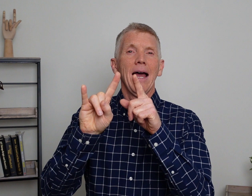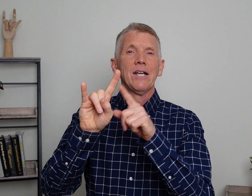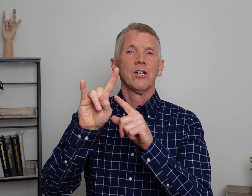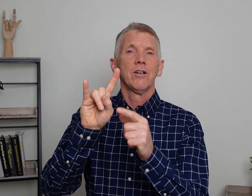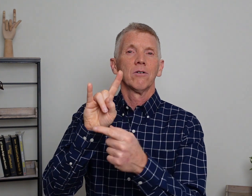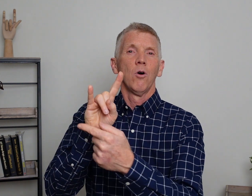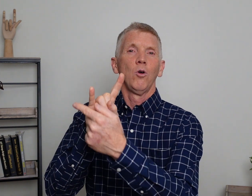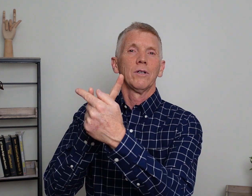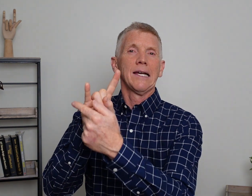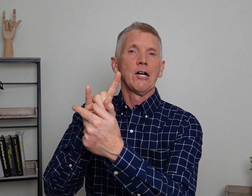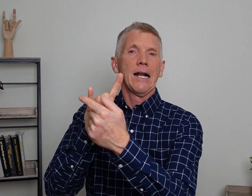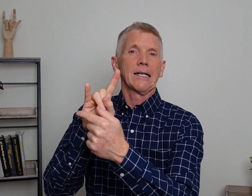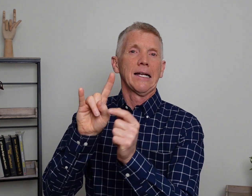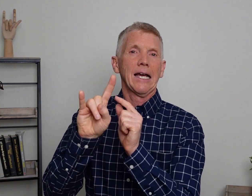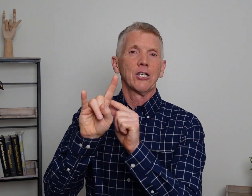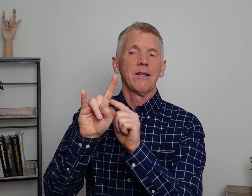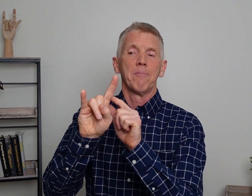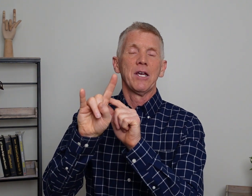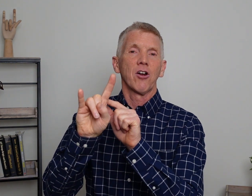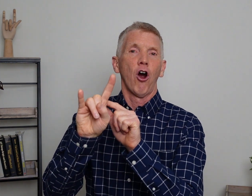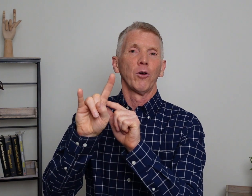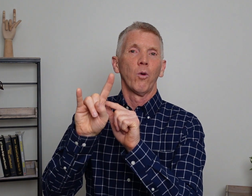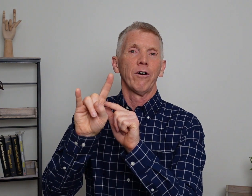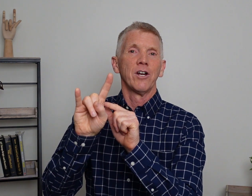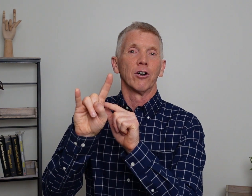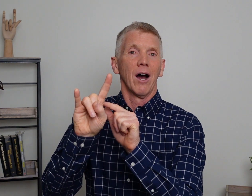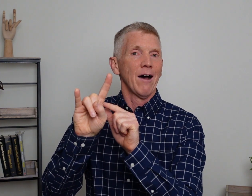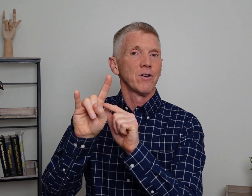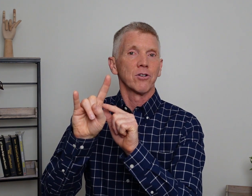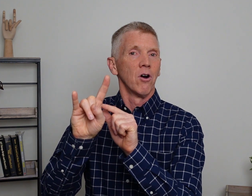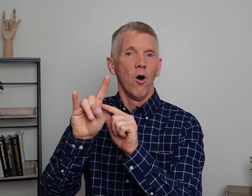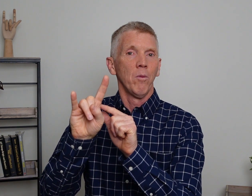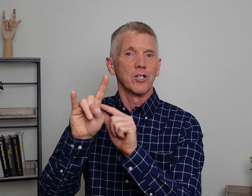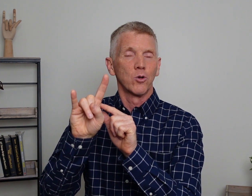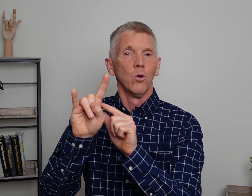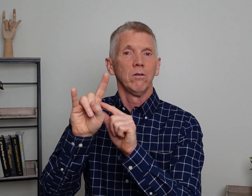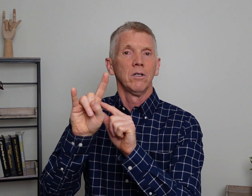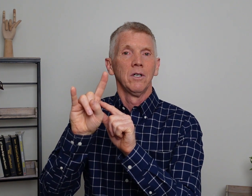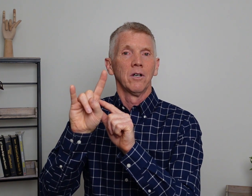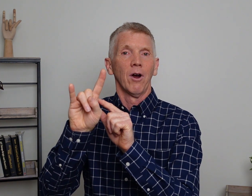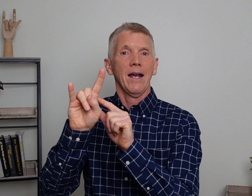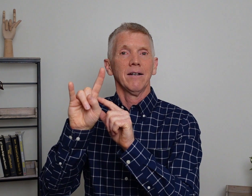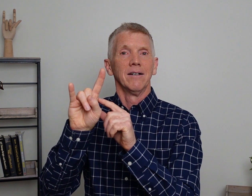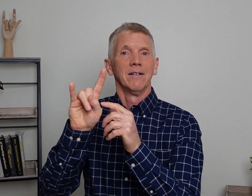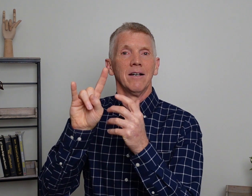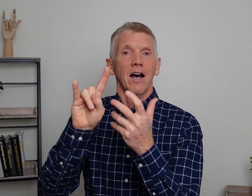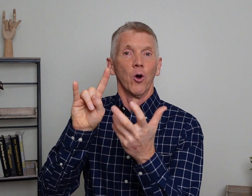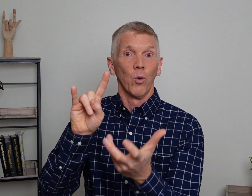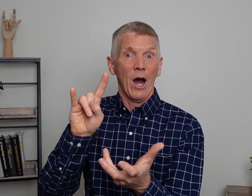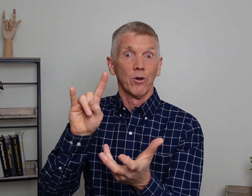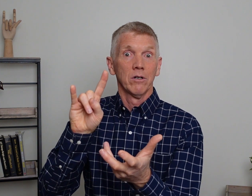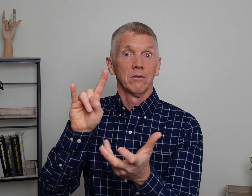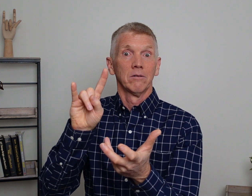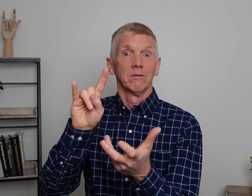Imagine your old internet connection, that piece of hardware in your office or home at school, right? A router.